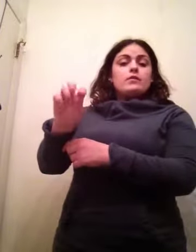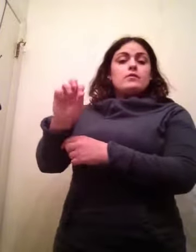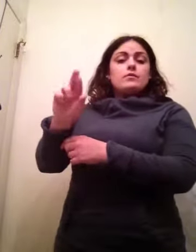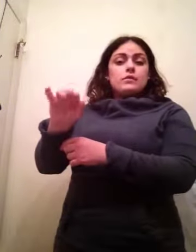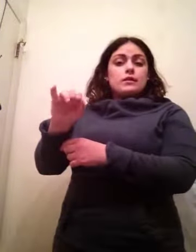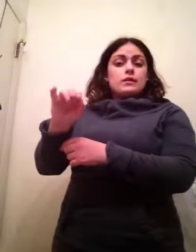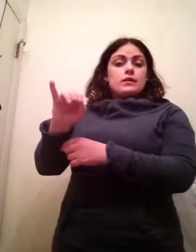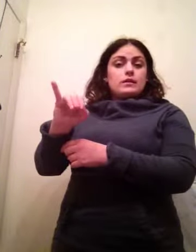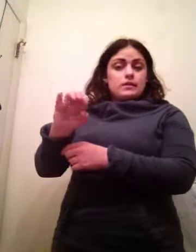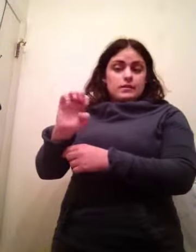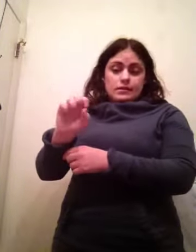the plantations?